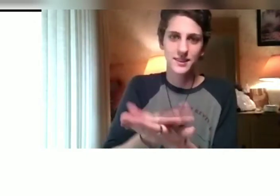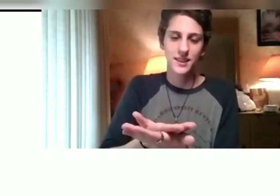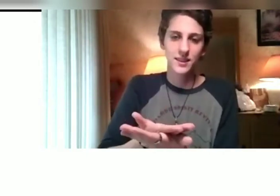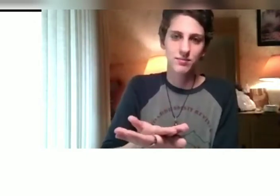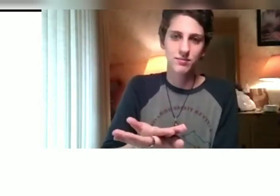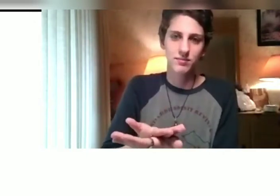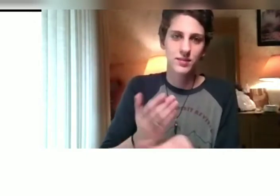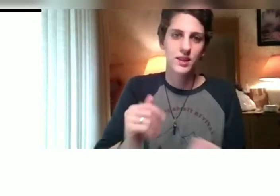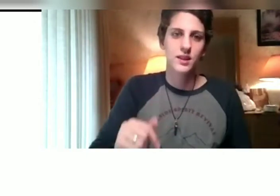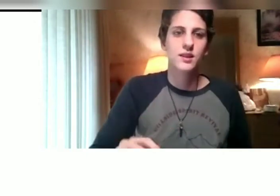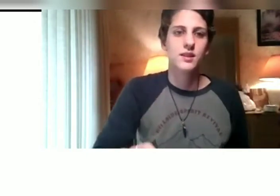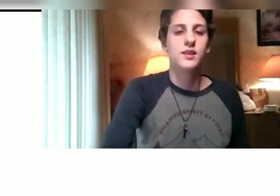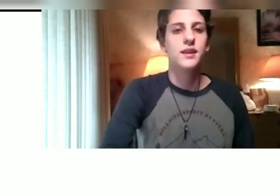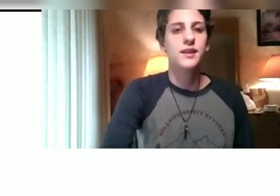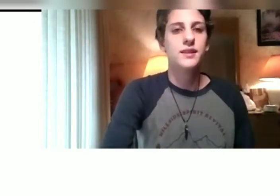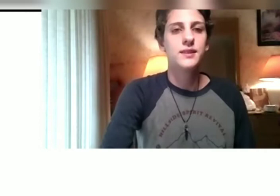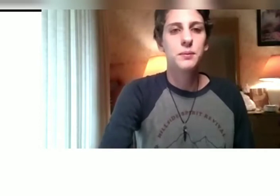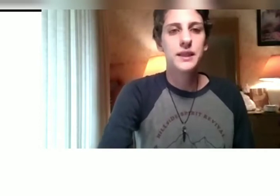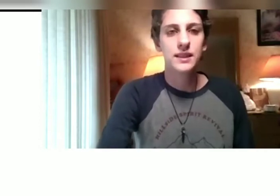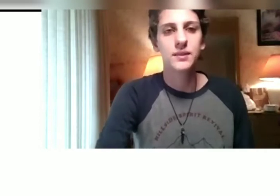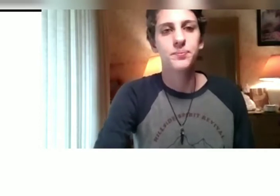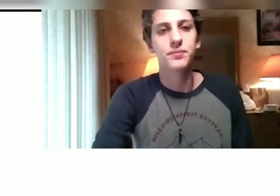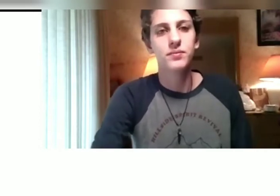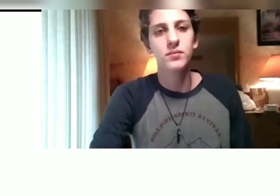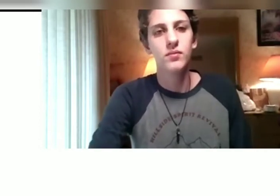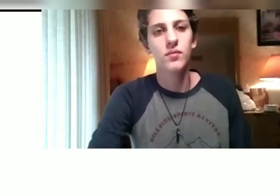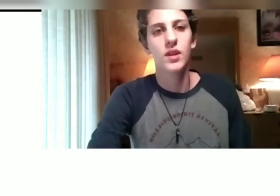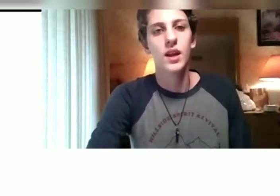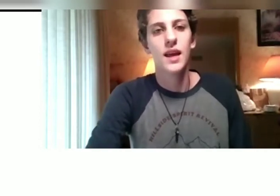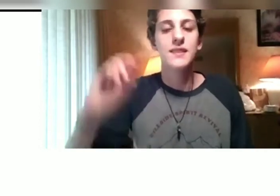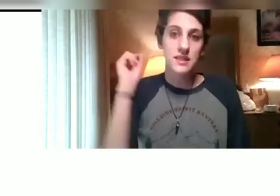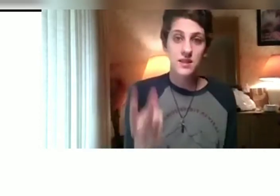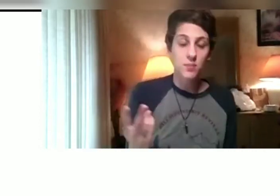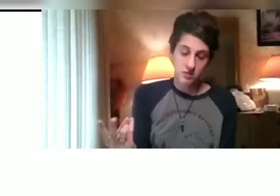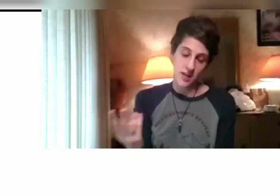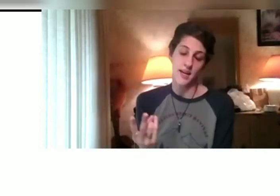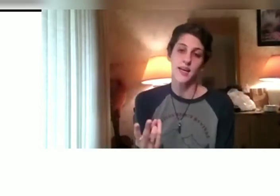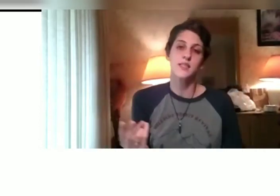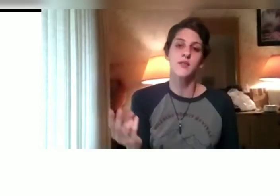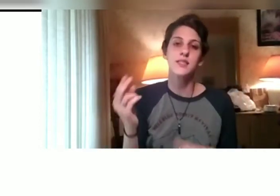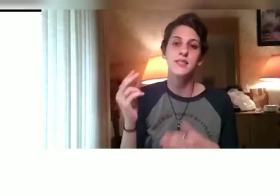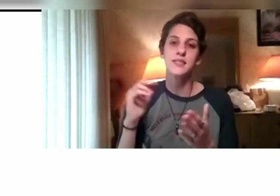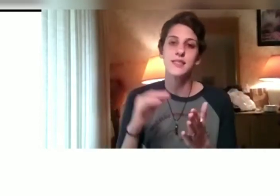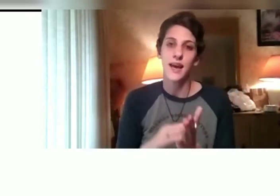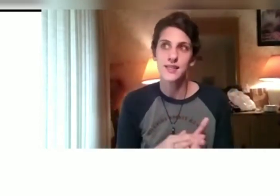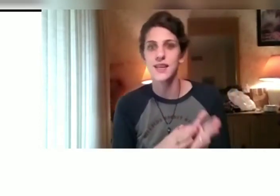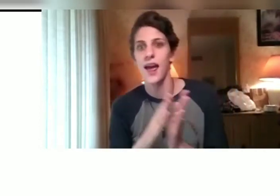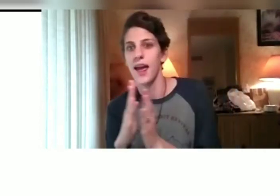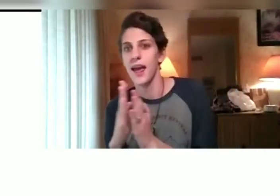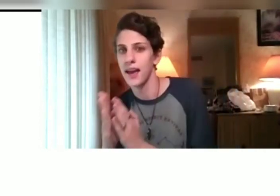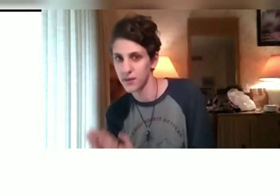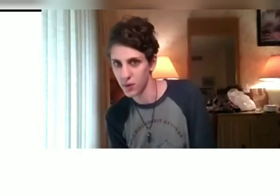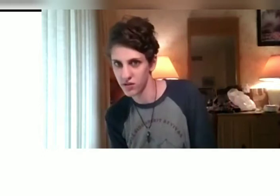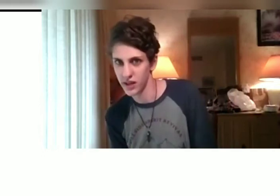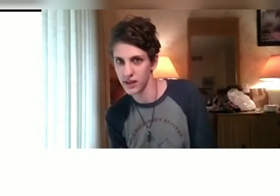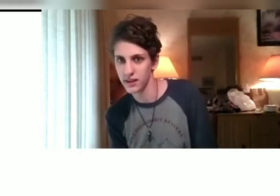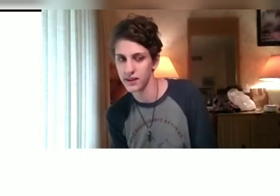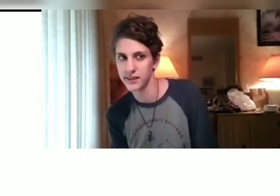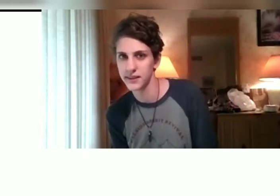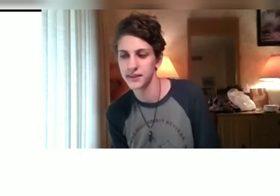See? Easy peasy. This is a double sign again. So this is dance and